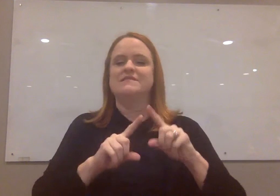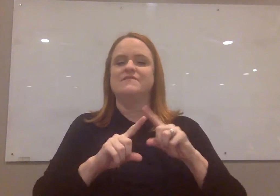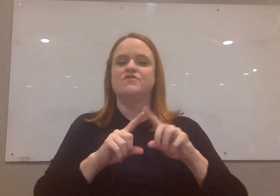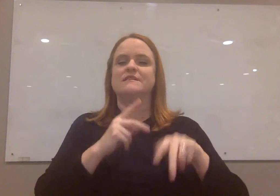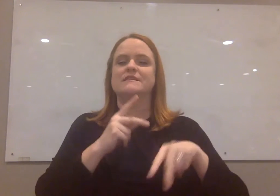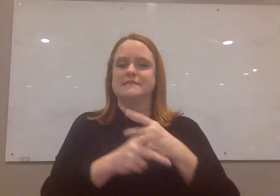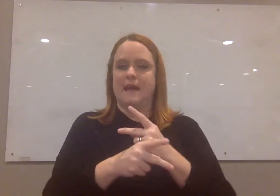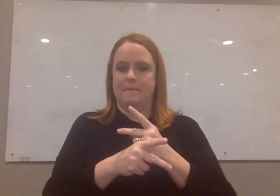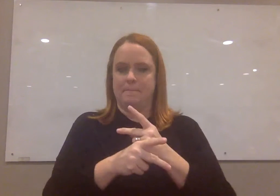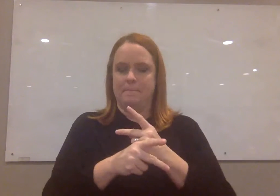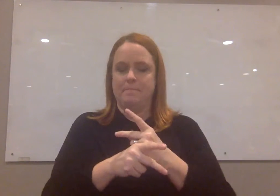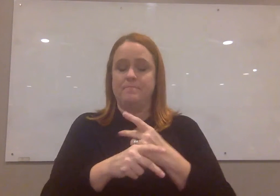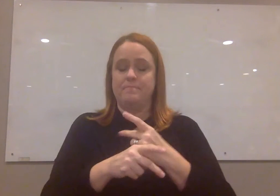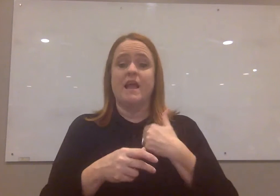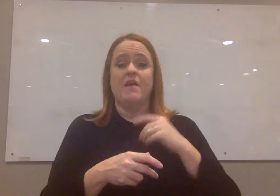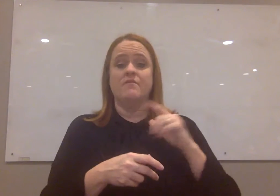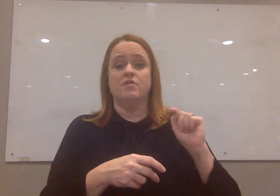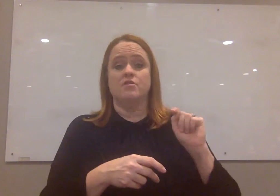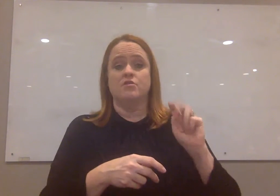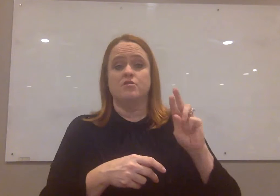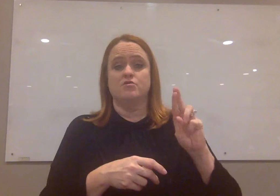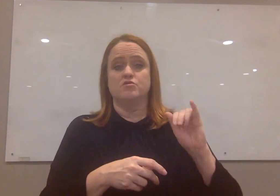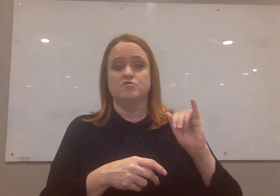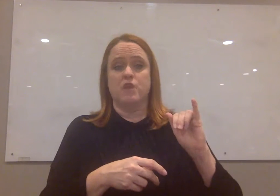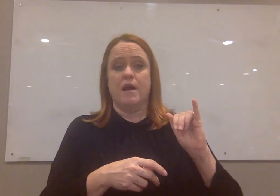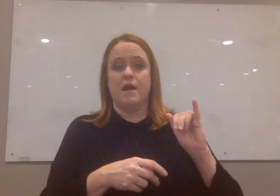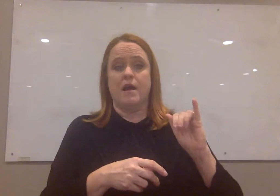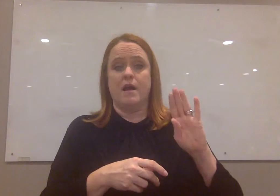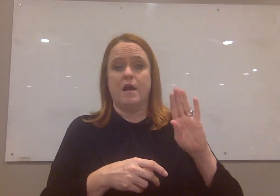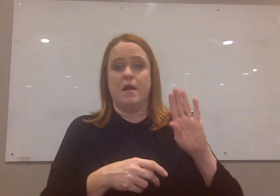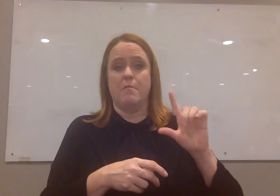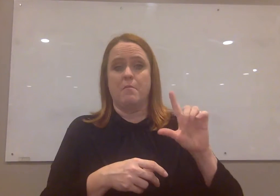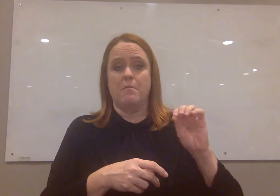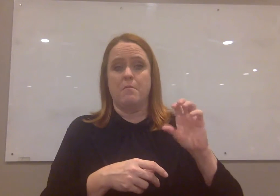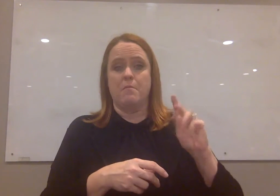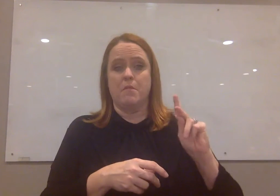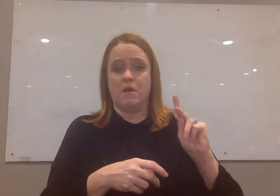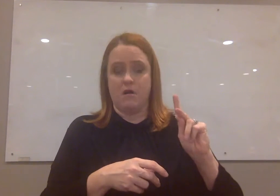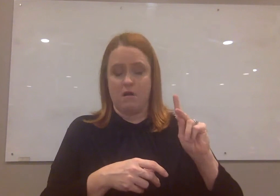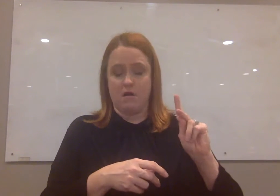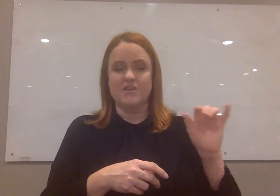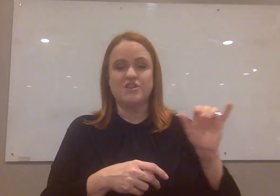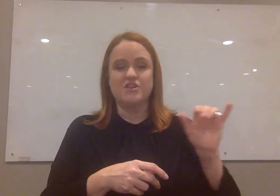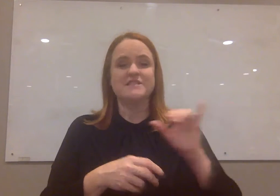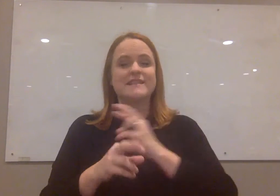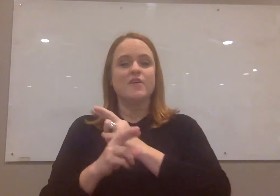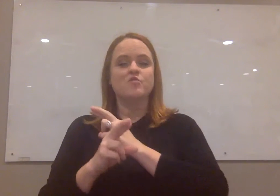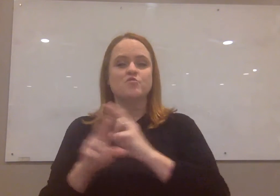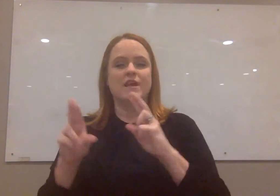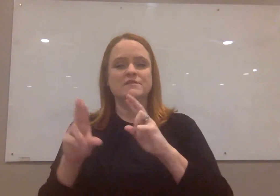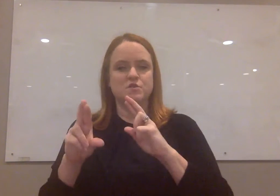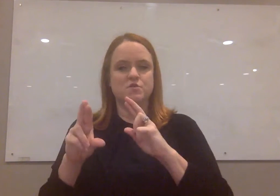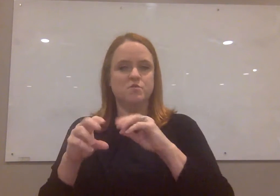is a begin rescue in Ruby, but the try has two ways to